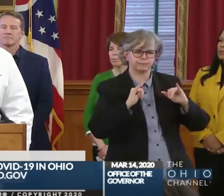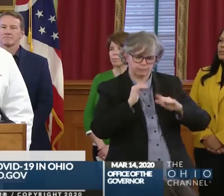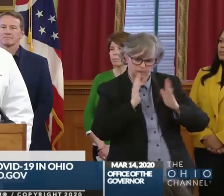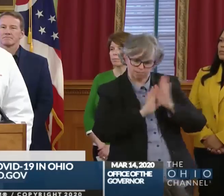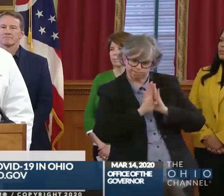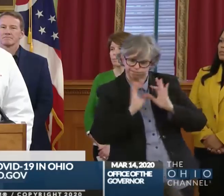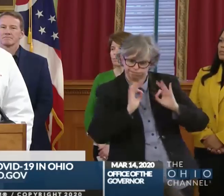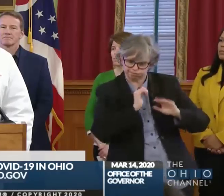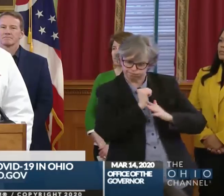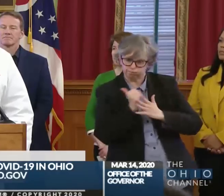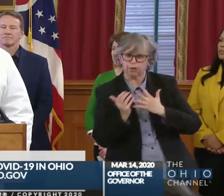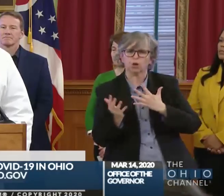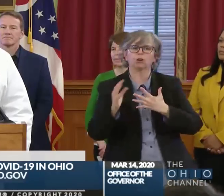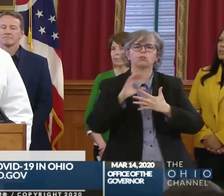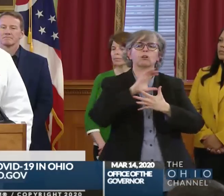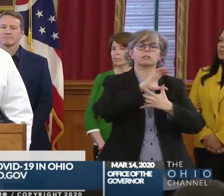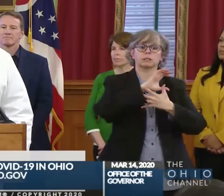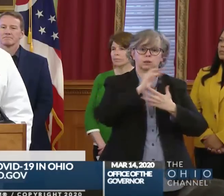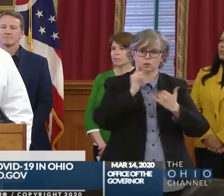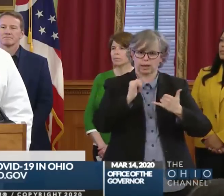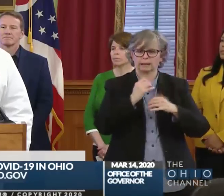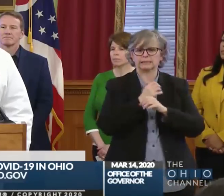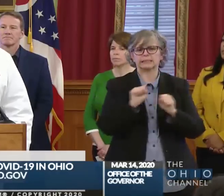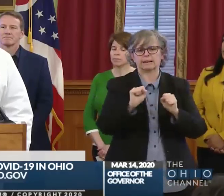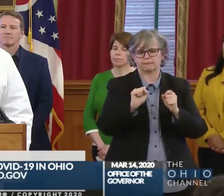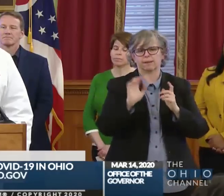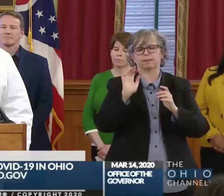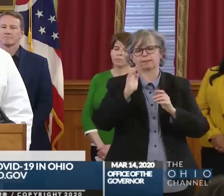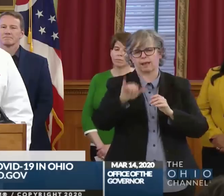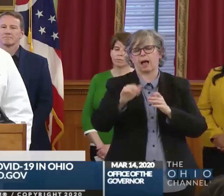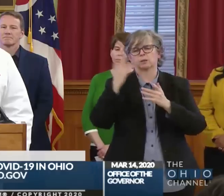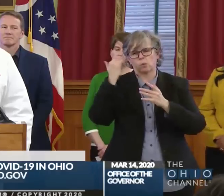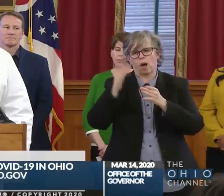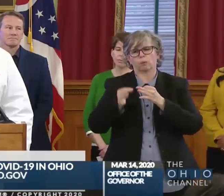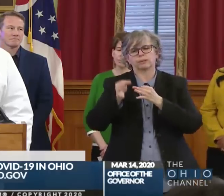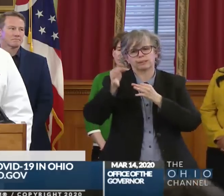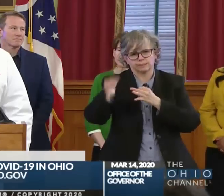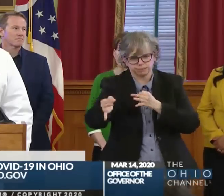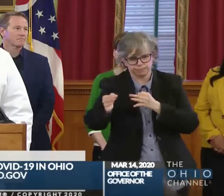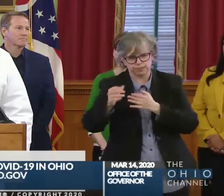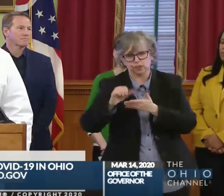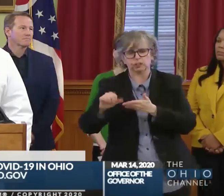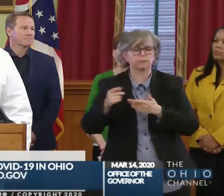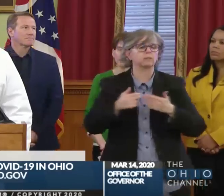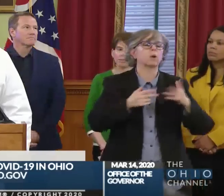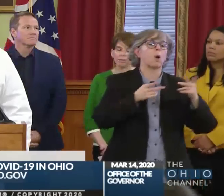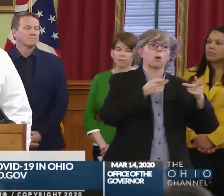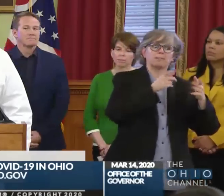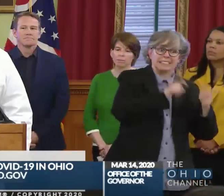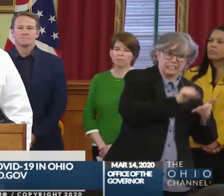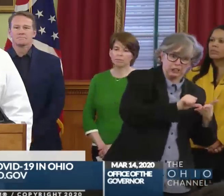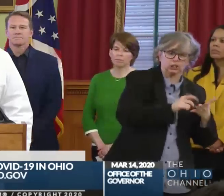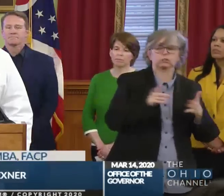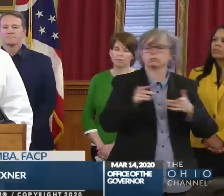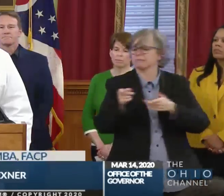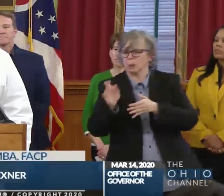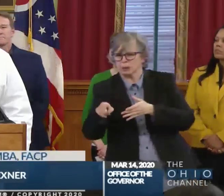can be safely postponed. Obviously, we would never want to put a patient's health at risk trying to solve one problem by creating